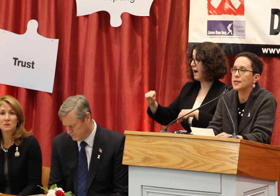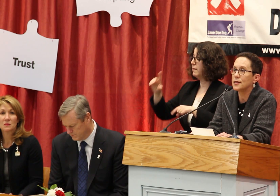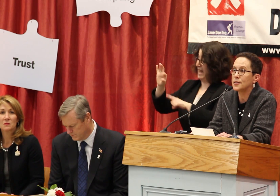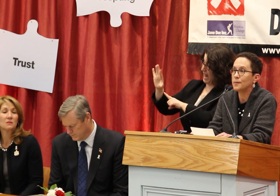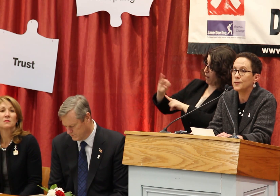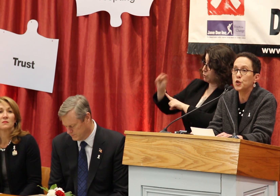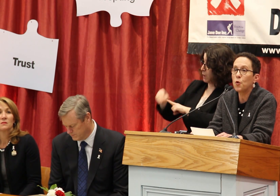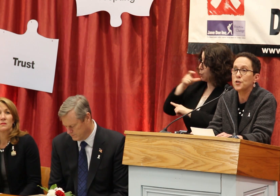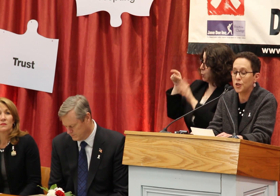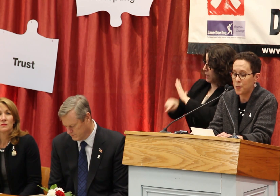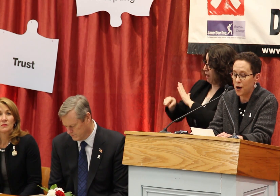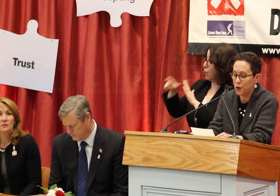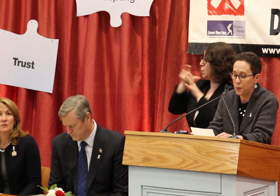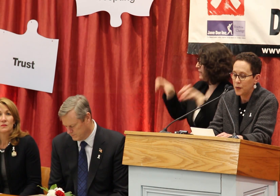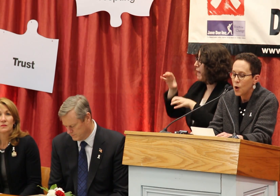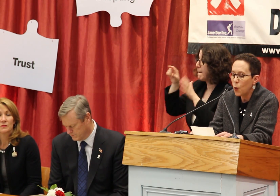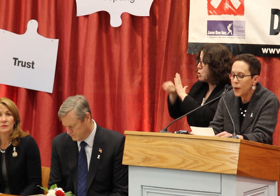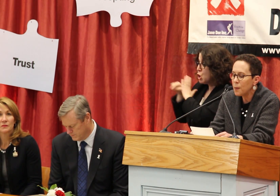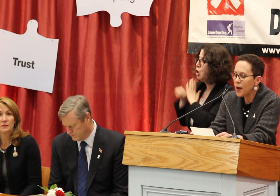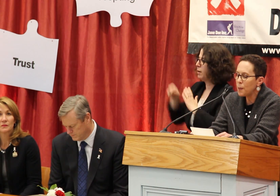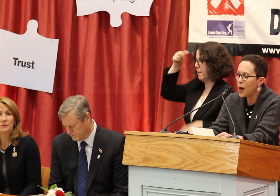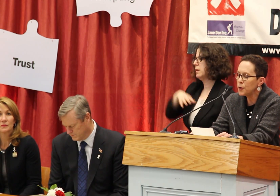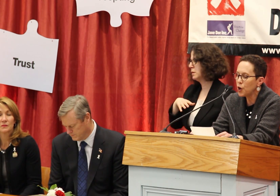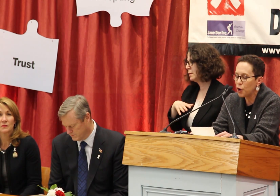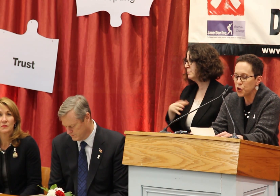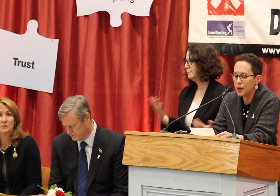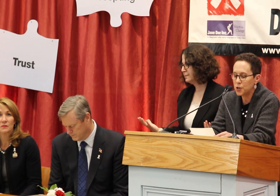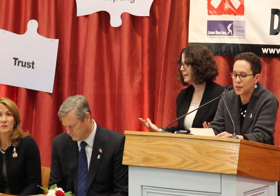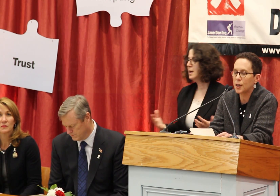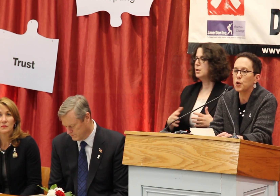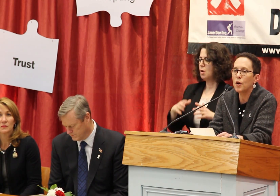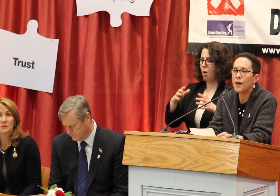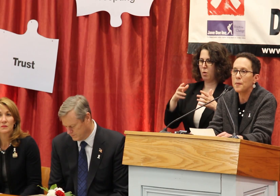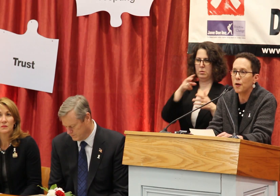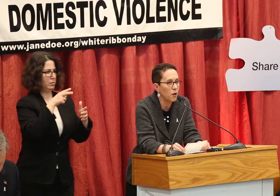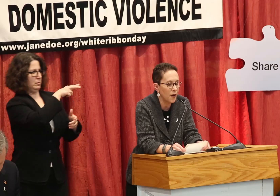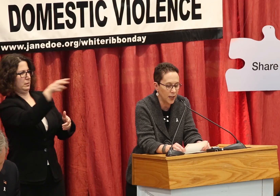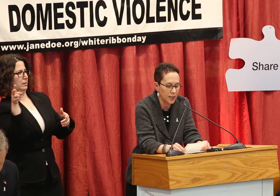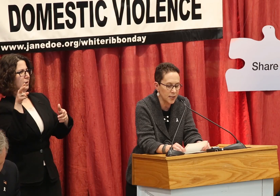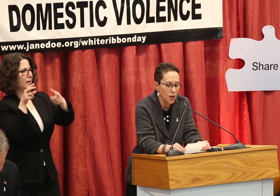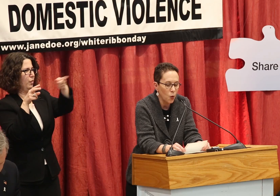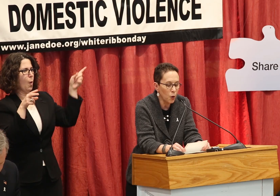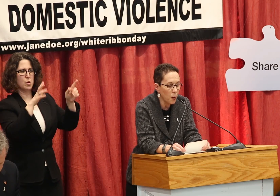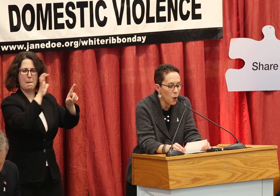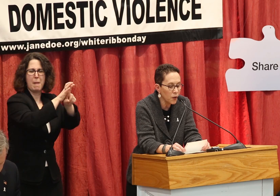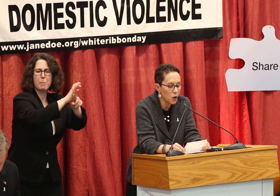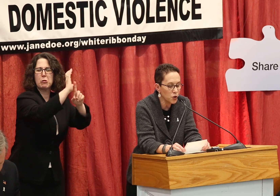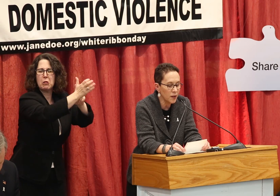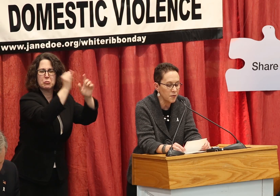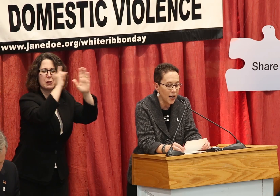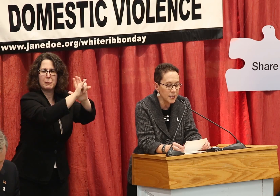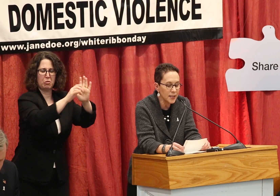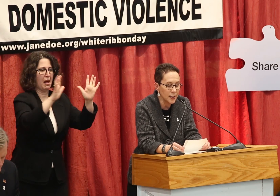Why is this? It's a good question to ponder. When we combine the popular culture images that glorify male violence, we are promoting